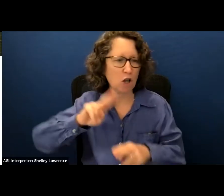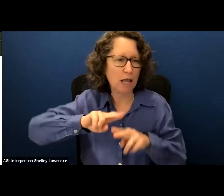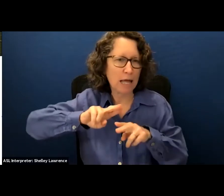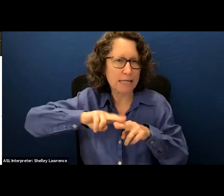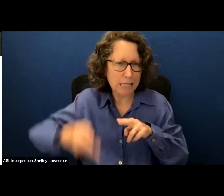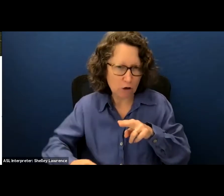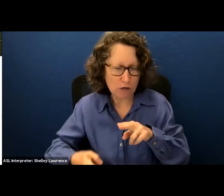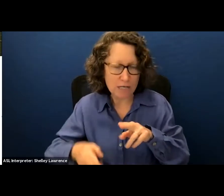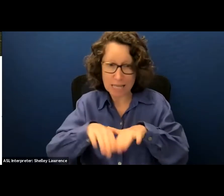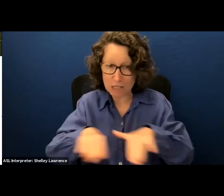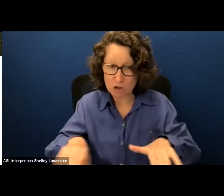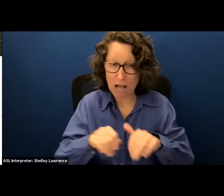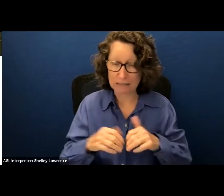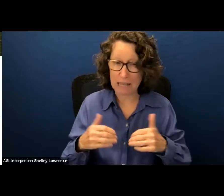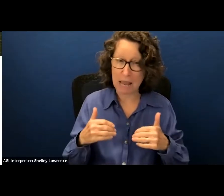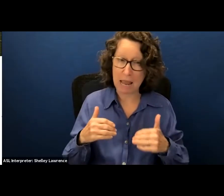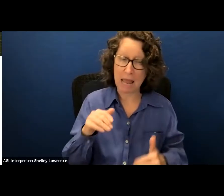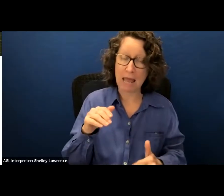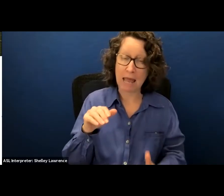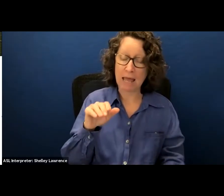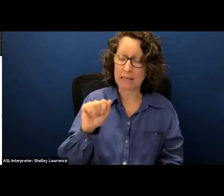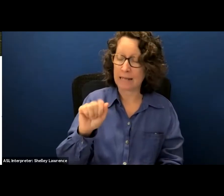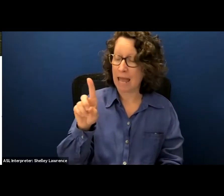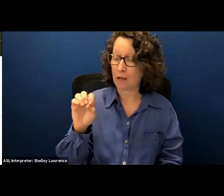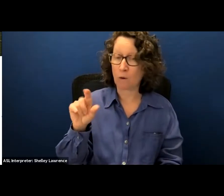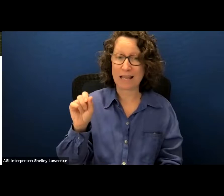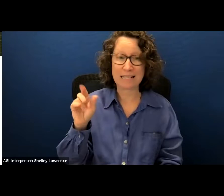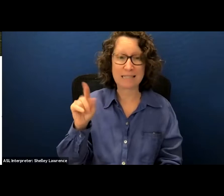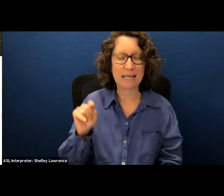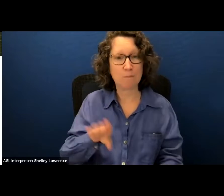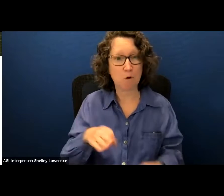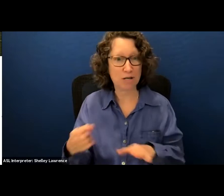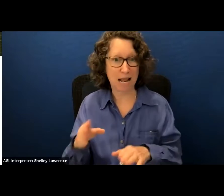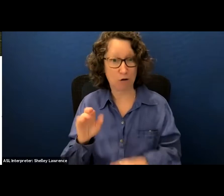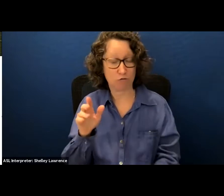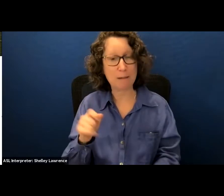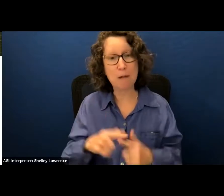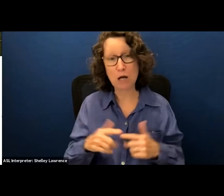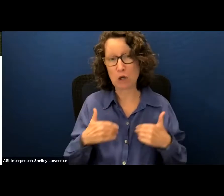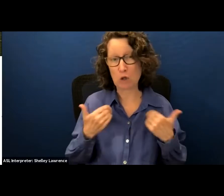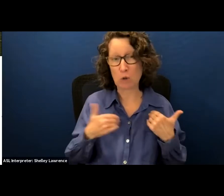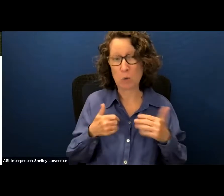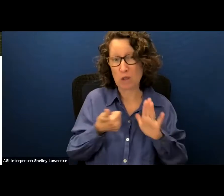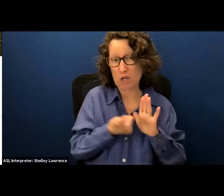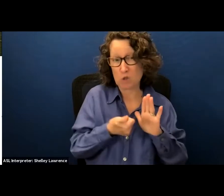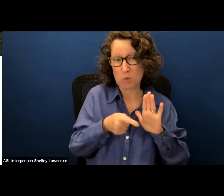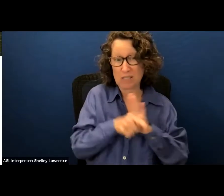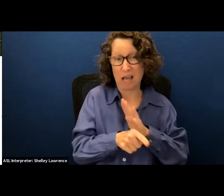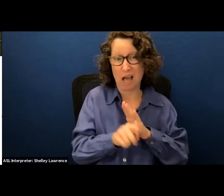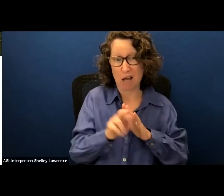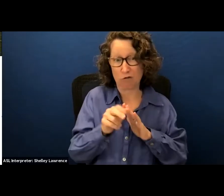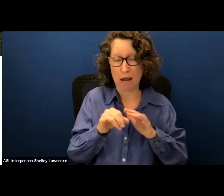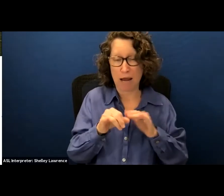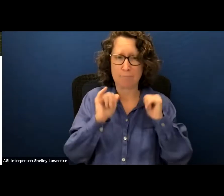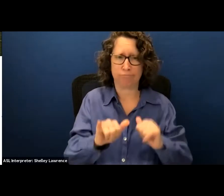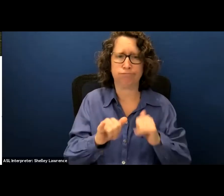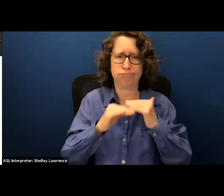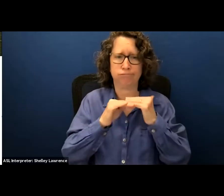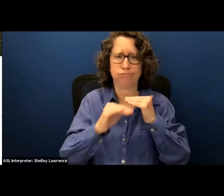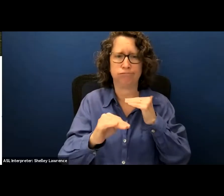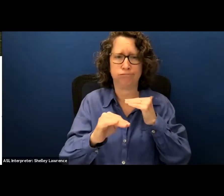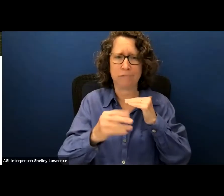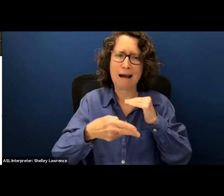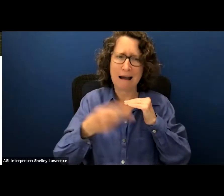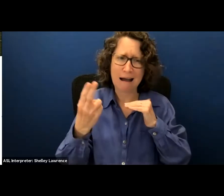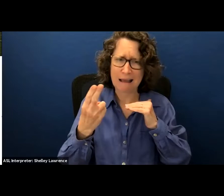in the child and adolescent mortality rate, but the youth suicide rate has continued to remain consistently